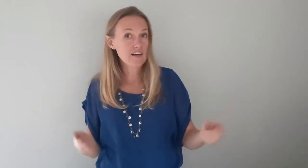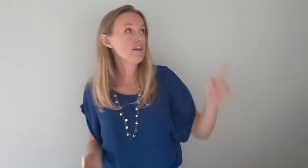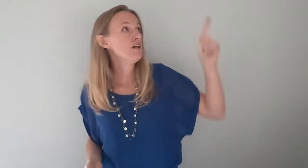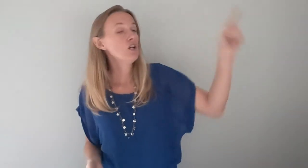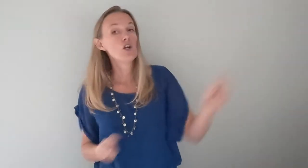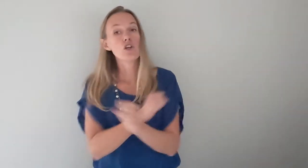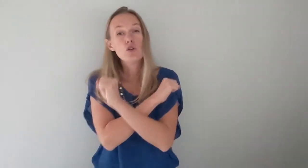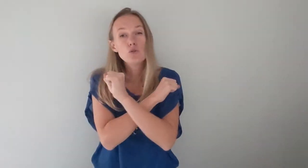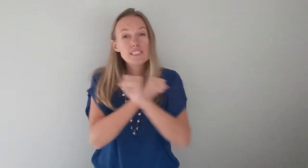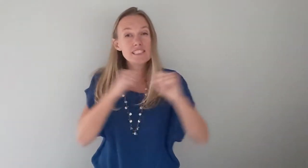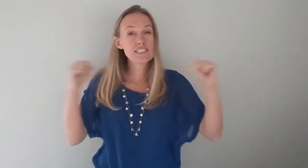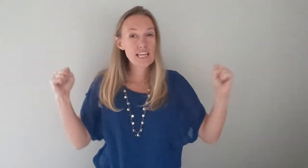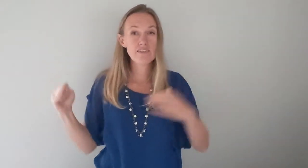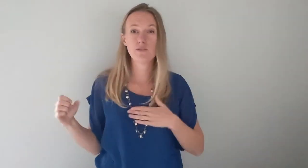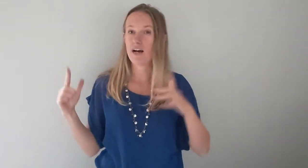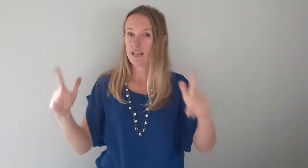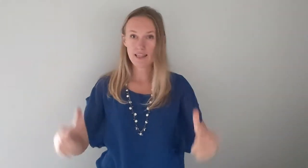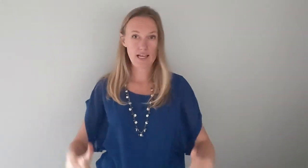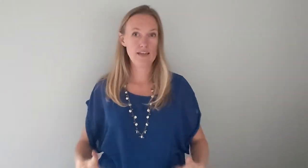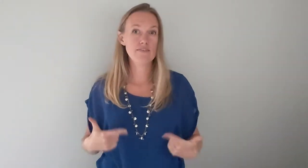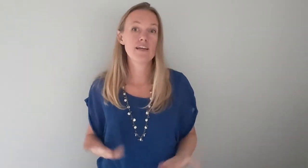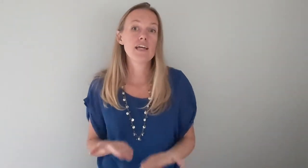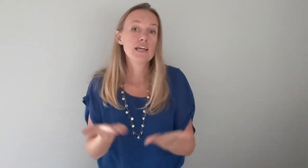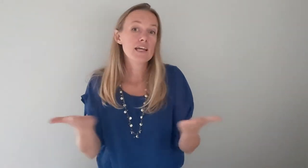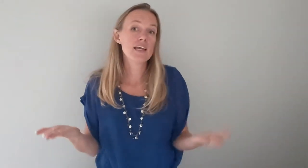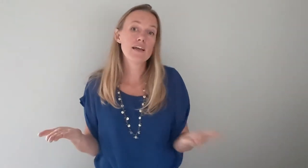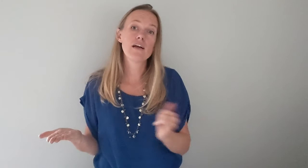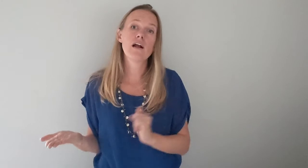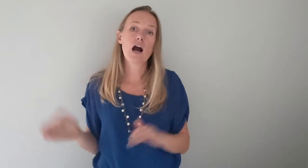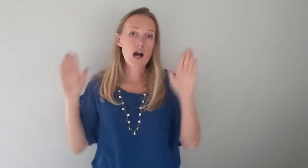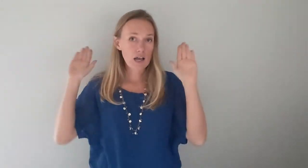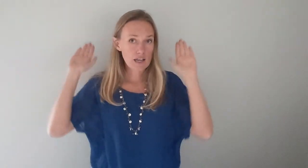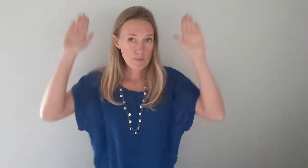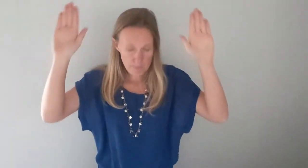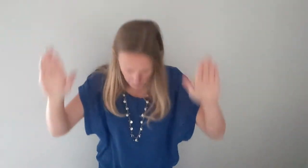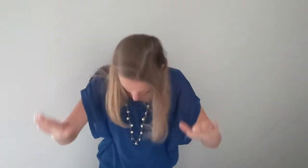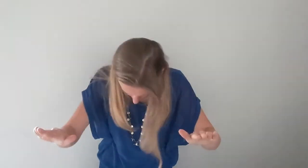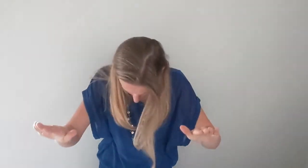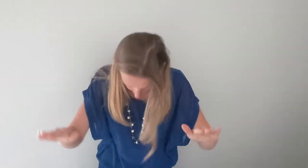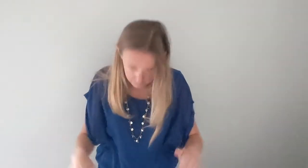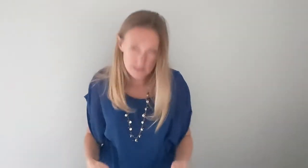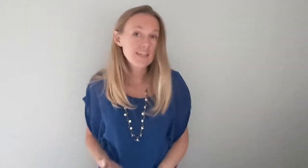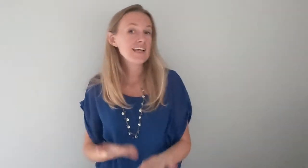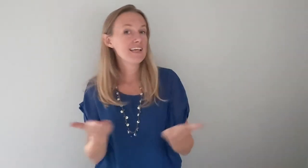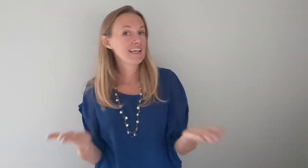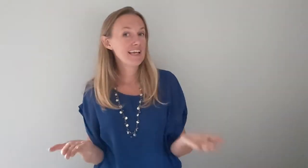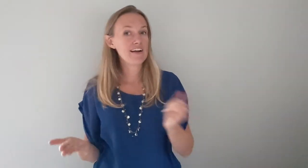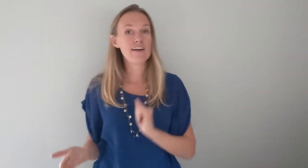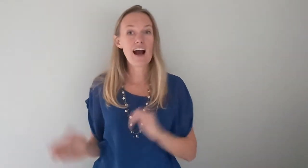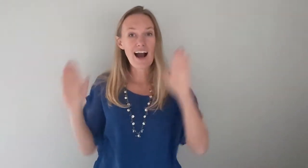Here, you saved my life. Here I bow down. Here